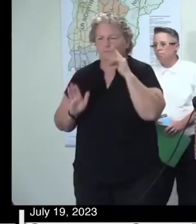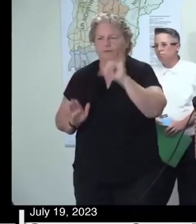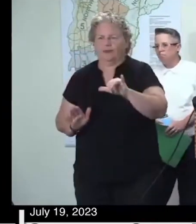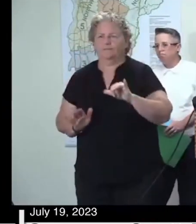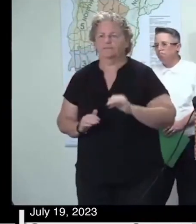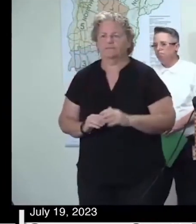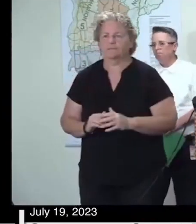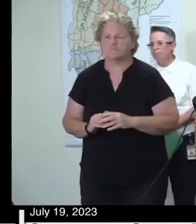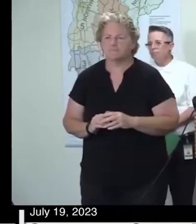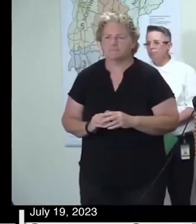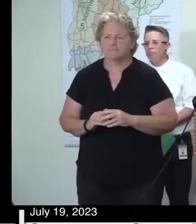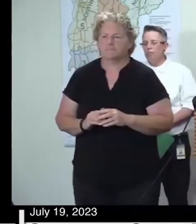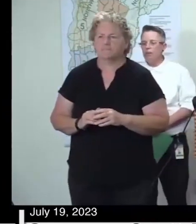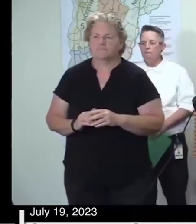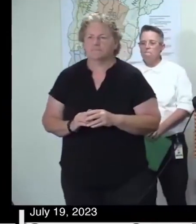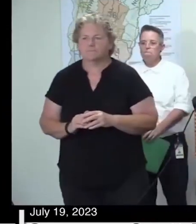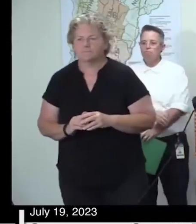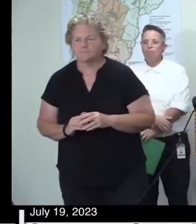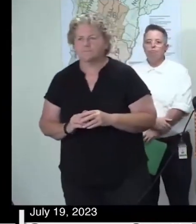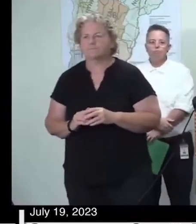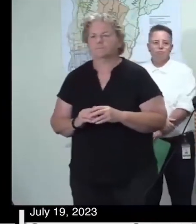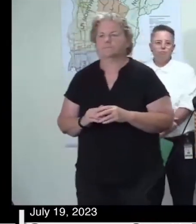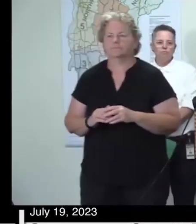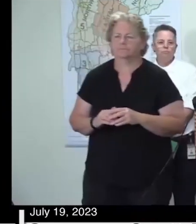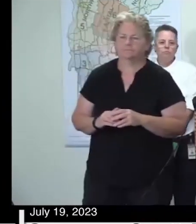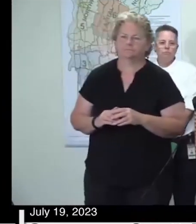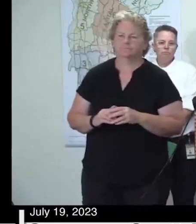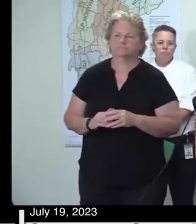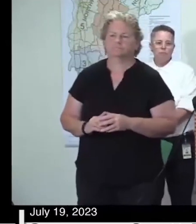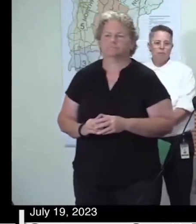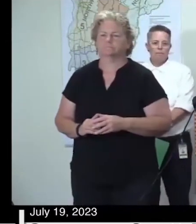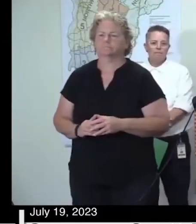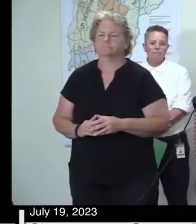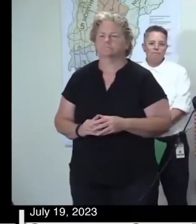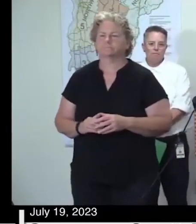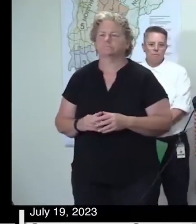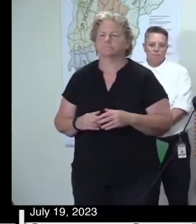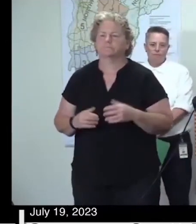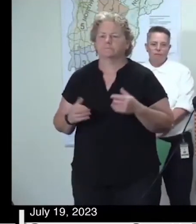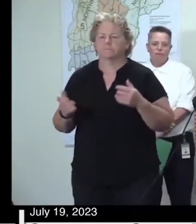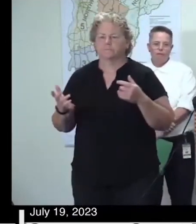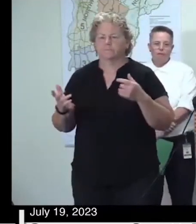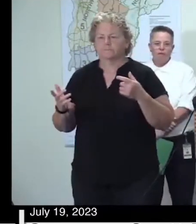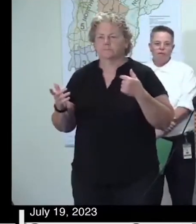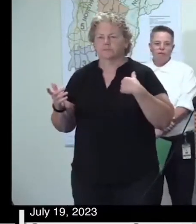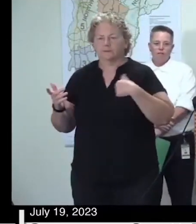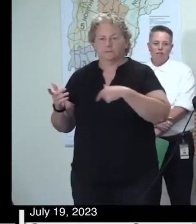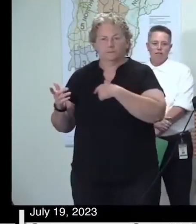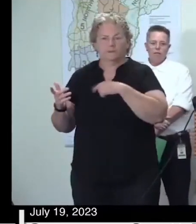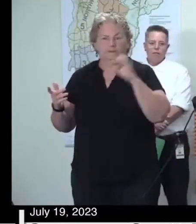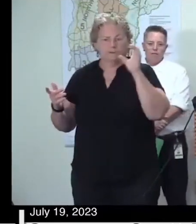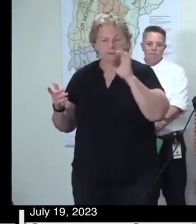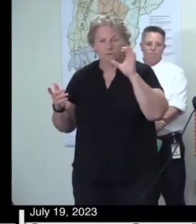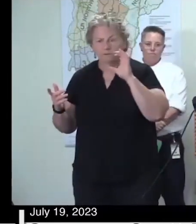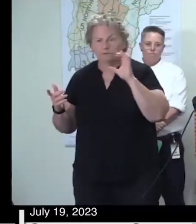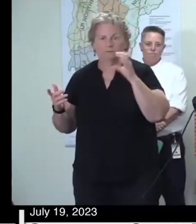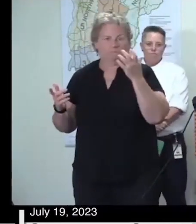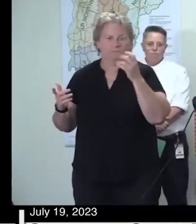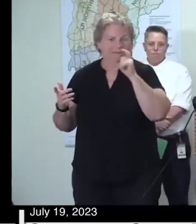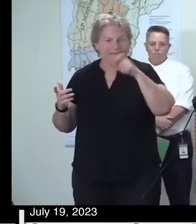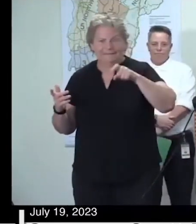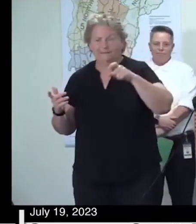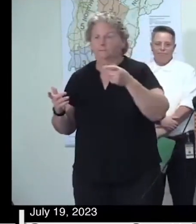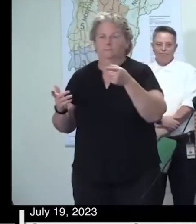www.vermont.gov/volunteer so the team at Serve Vermont can match you with missions in communities all around the state.